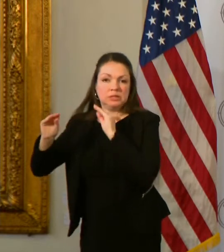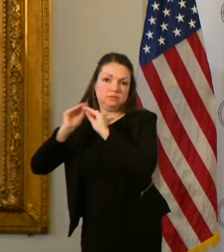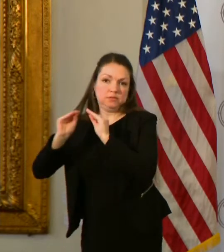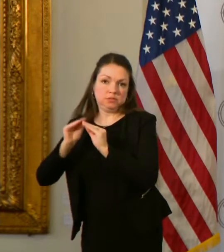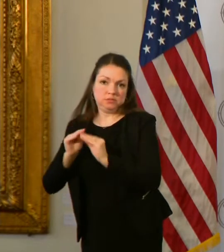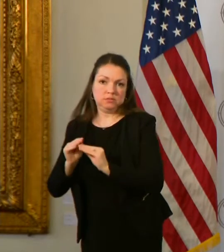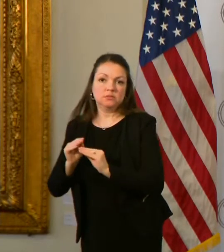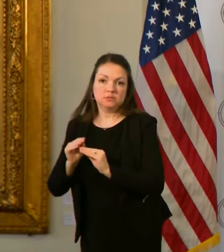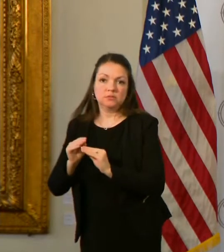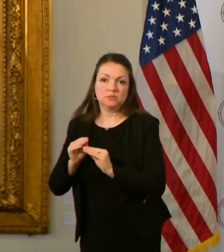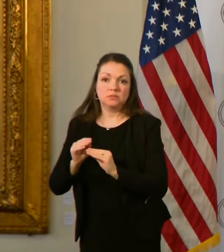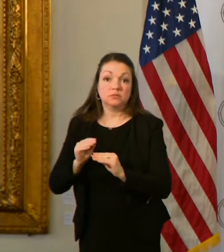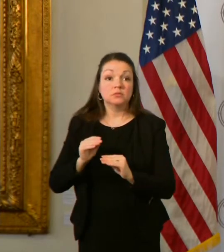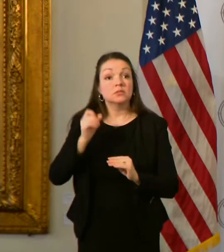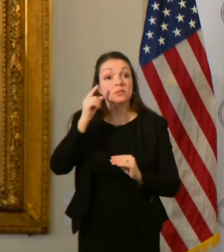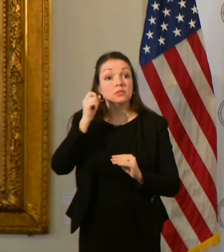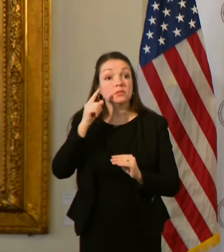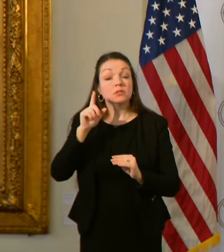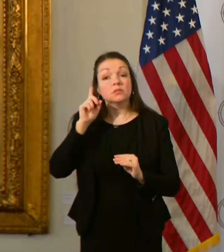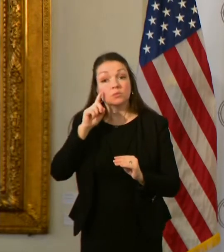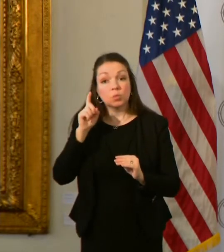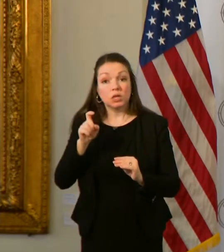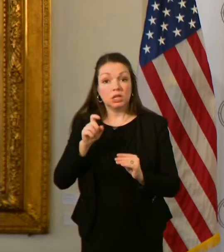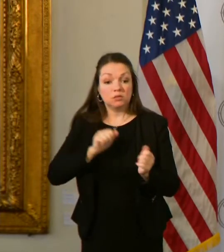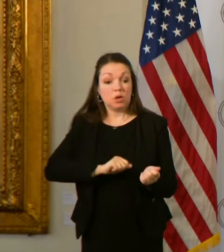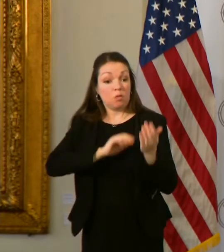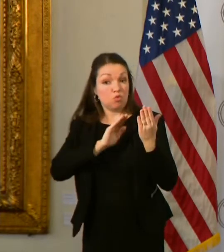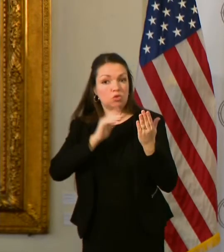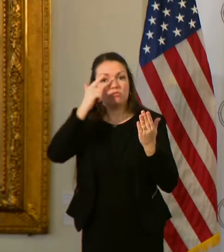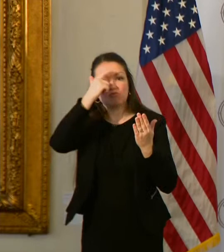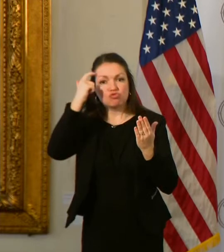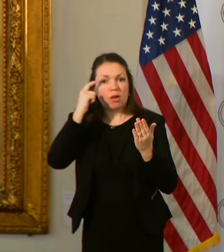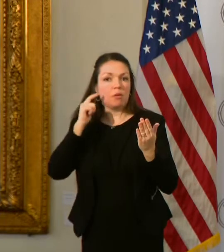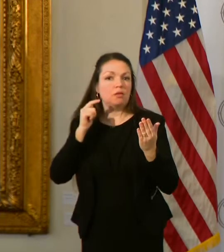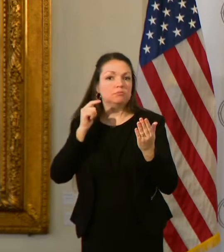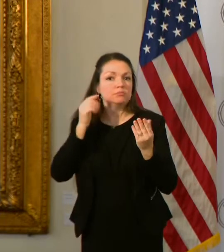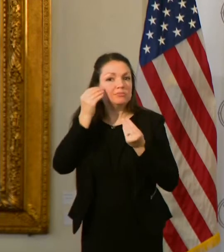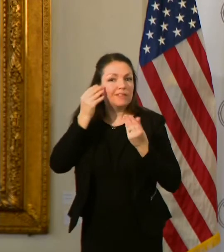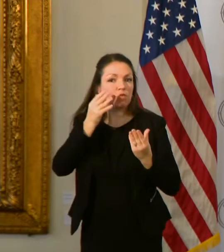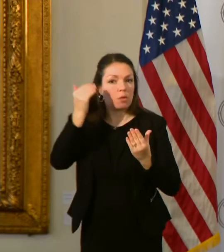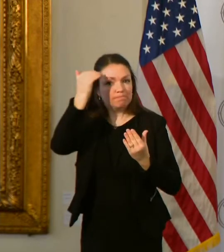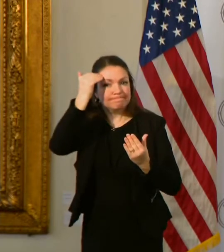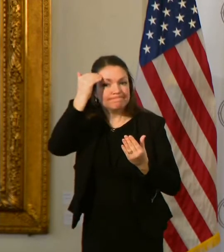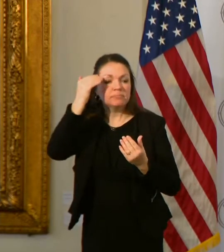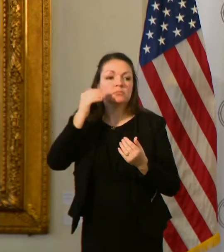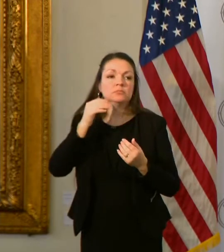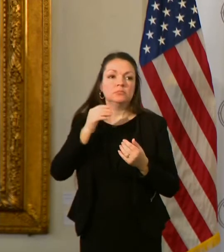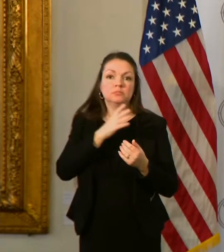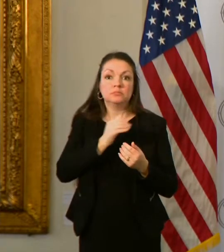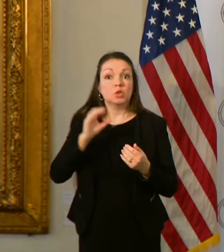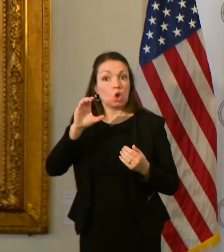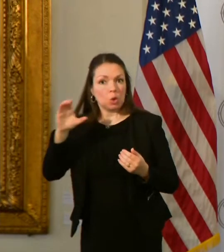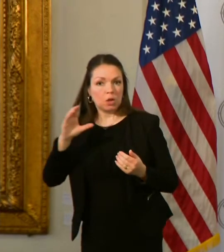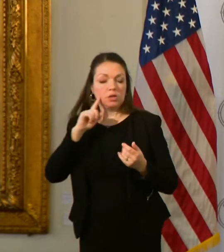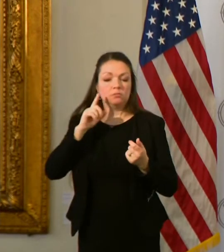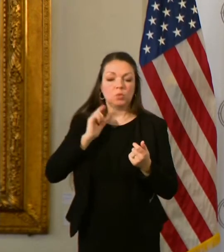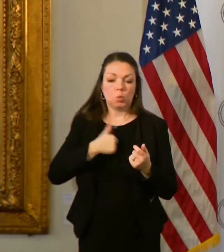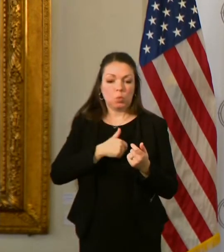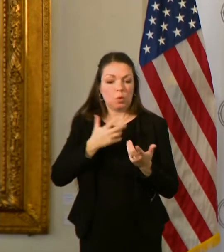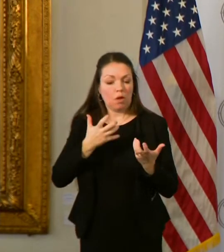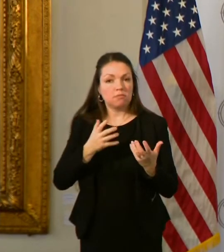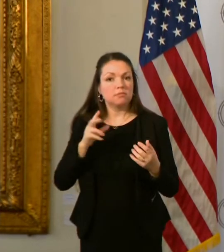and victim-centered approach to do that. And here in the Cook County State's Attorney's Office, we put victims